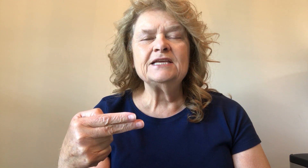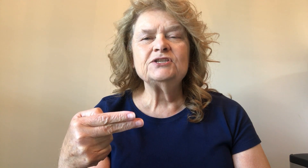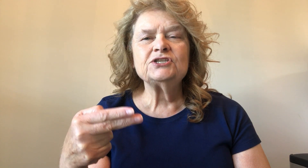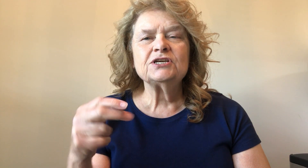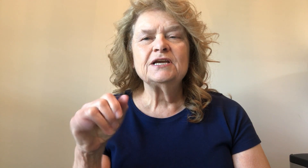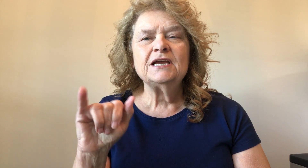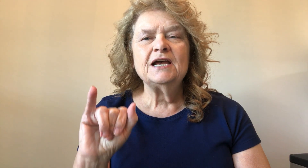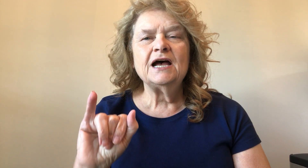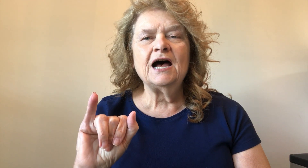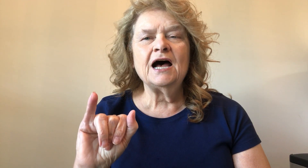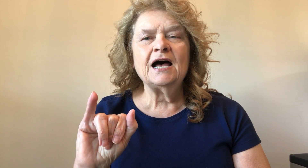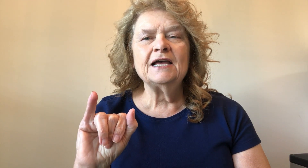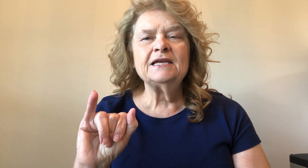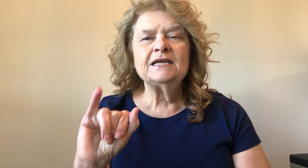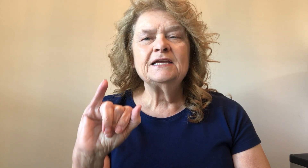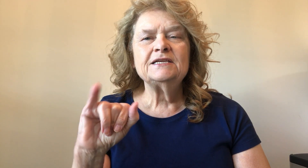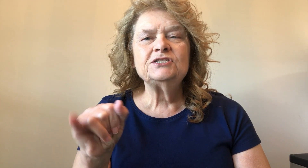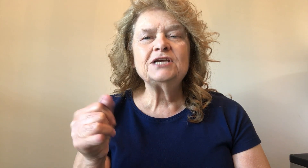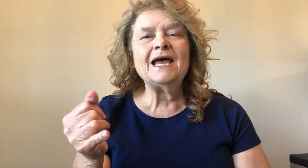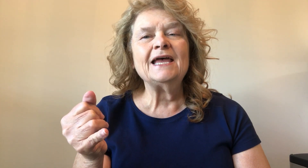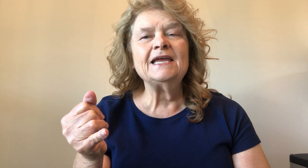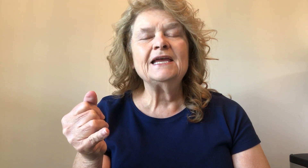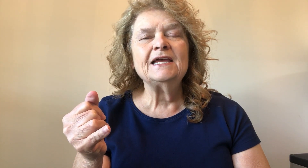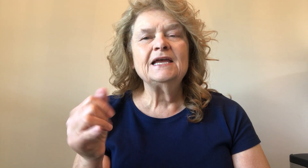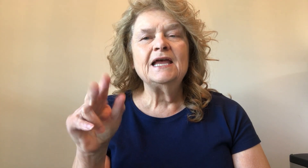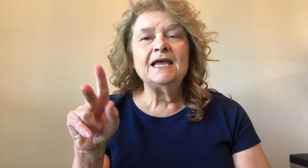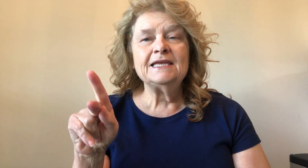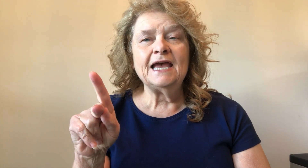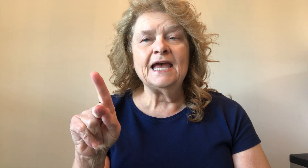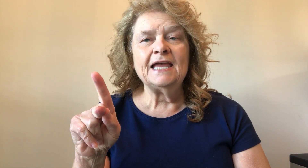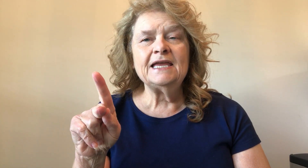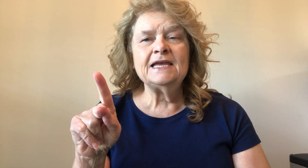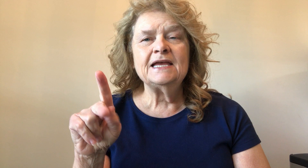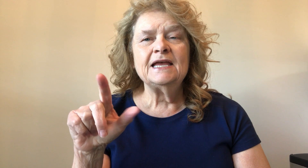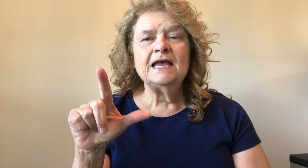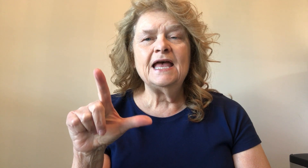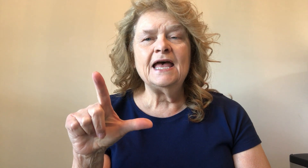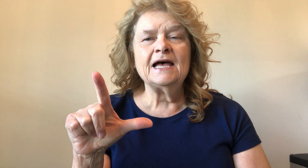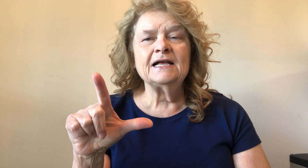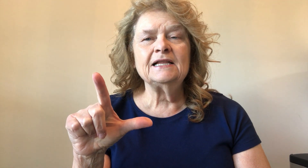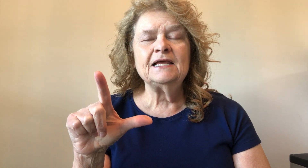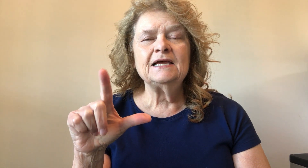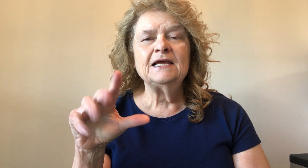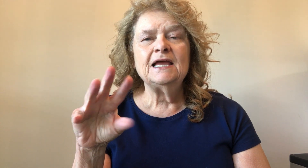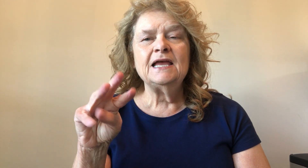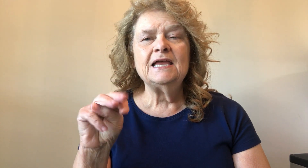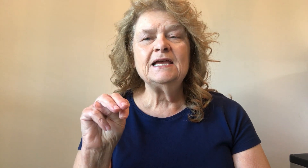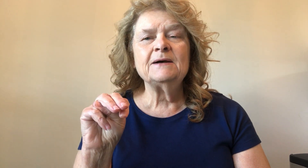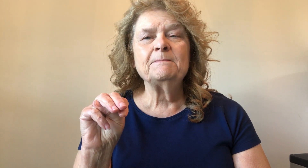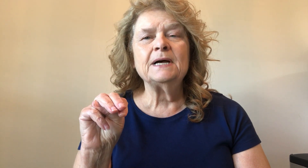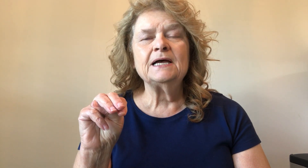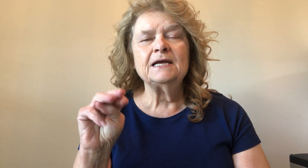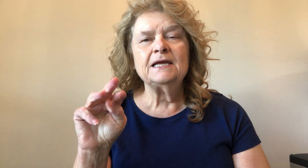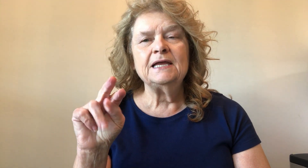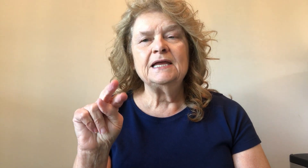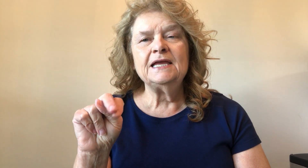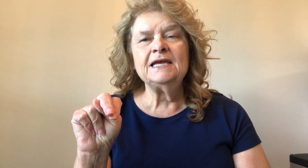H, I, J, K, L, M,